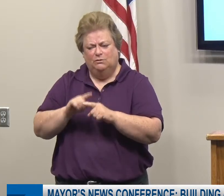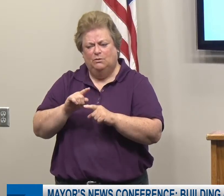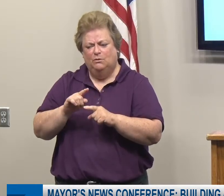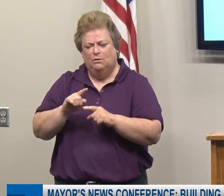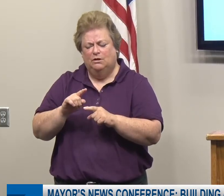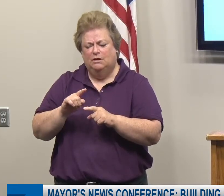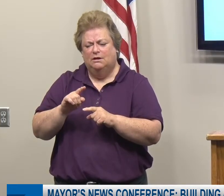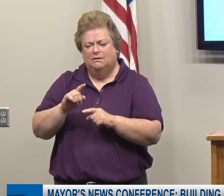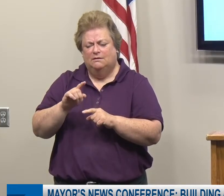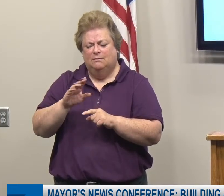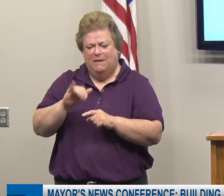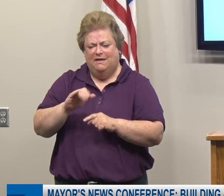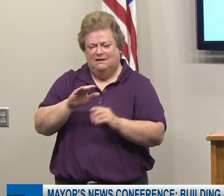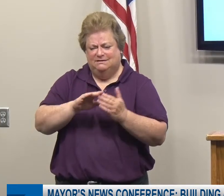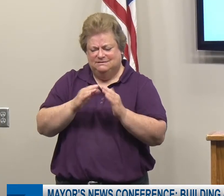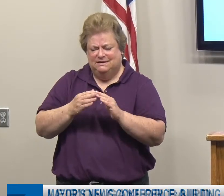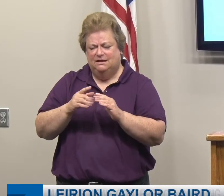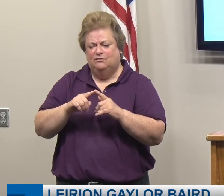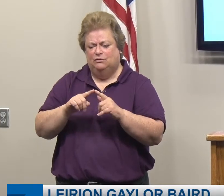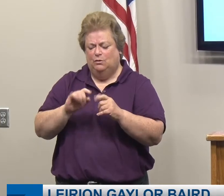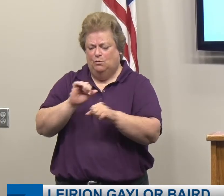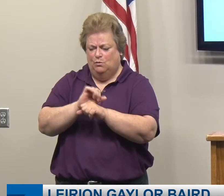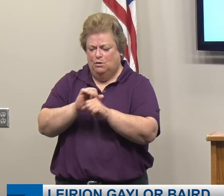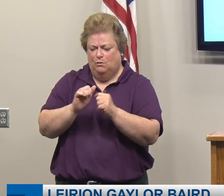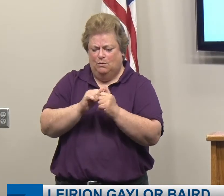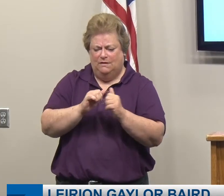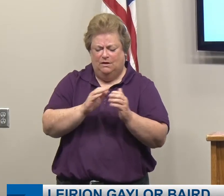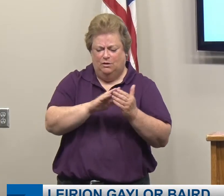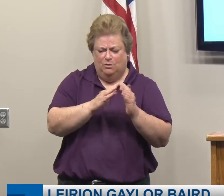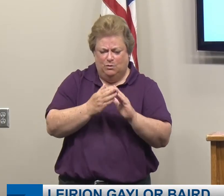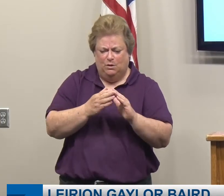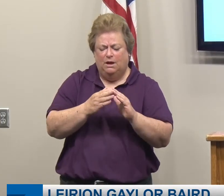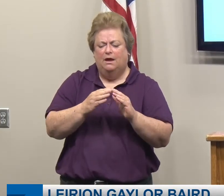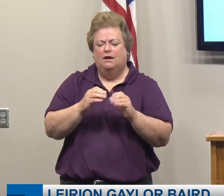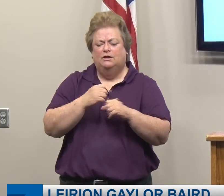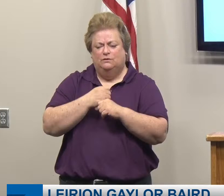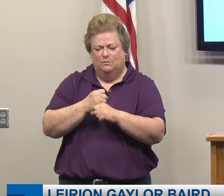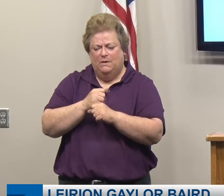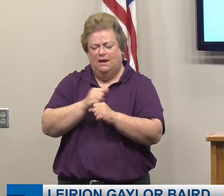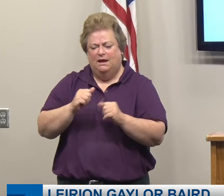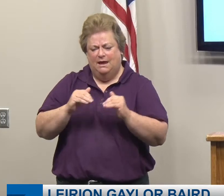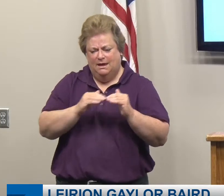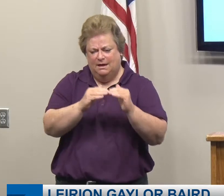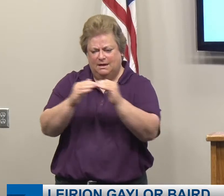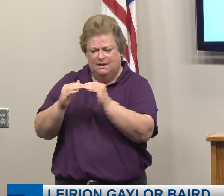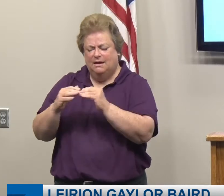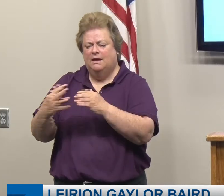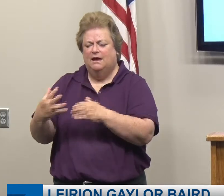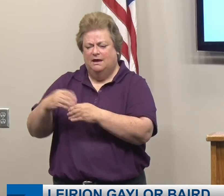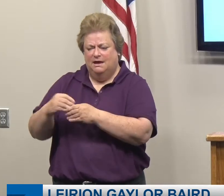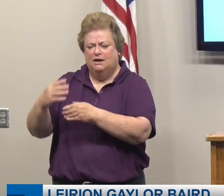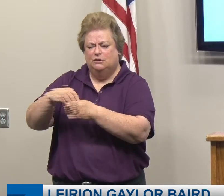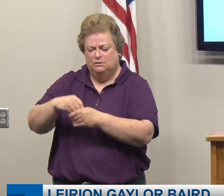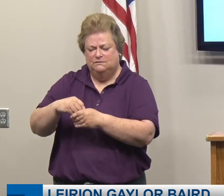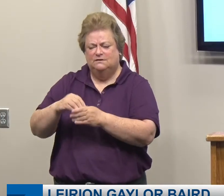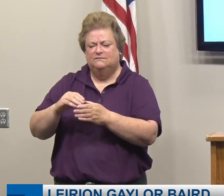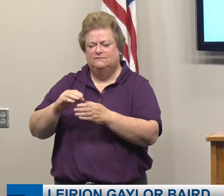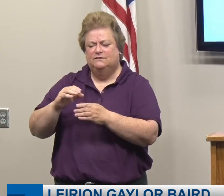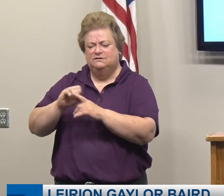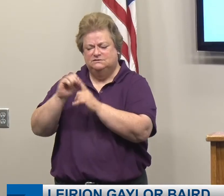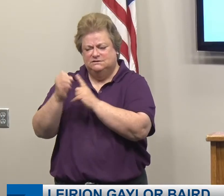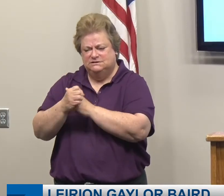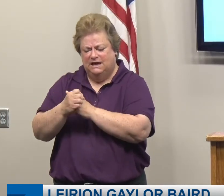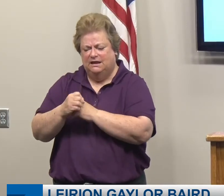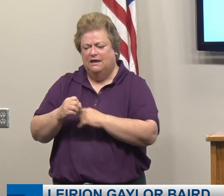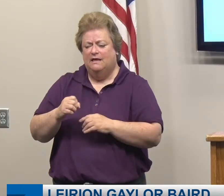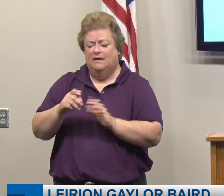Department in building, in partnership with our community, a more equitable and inclusive society. The policies,